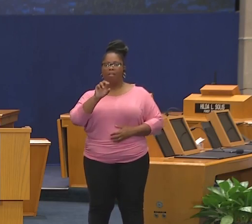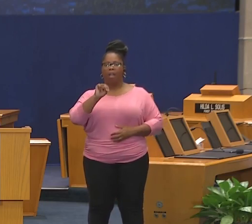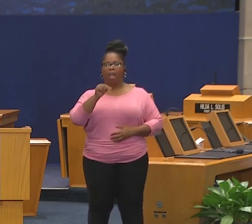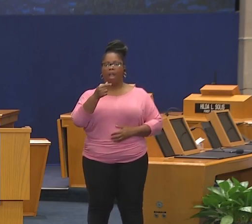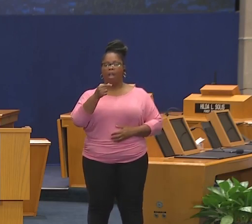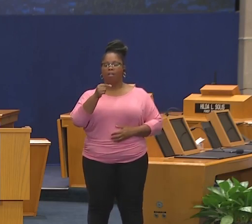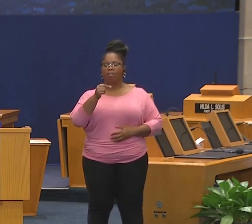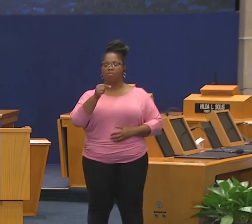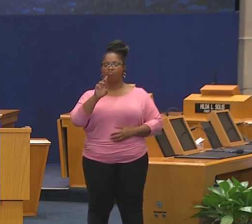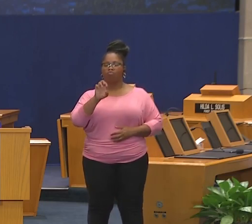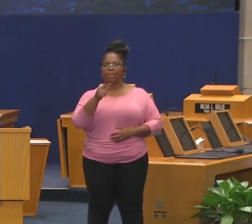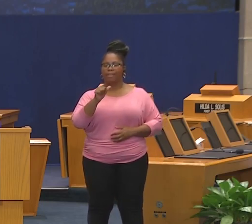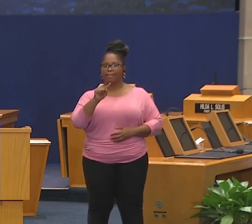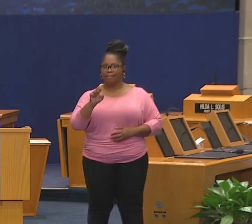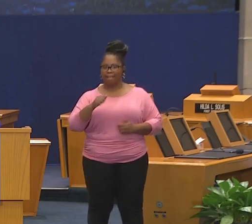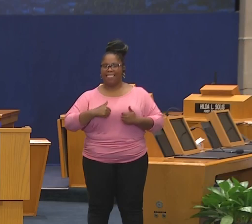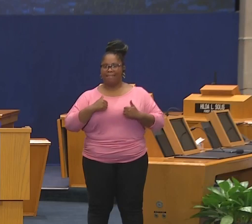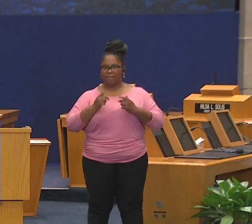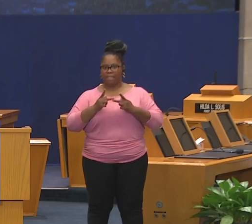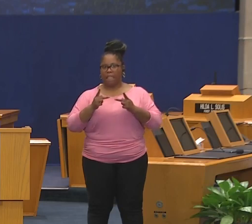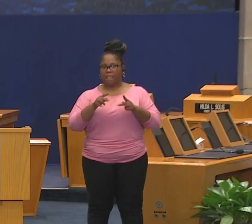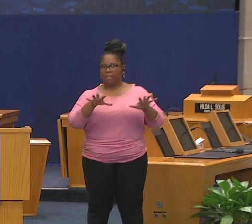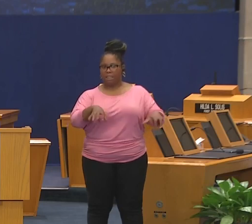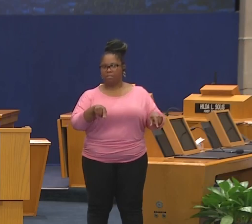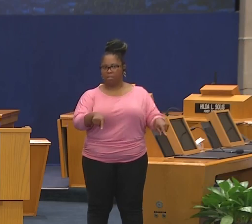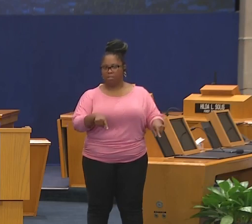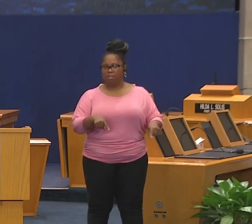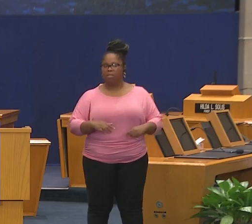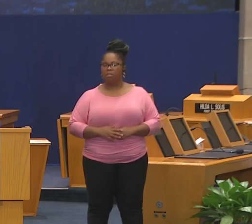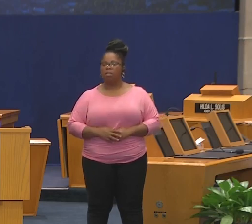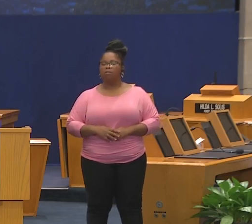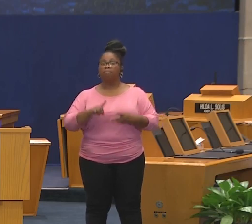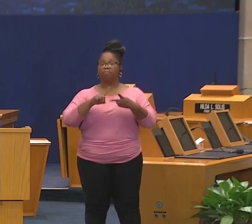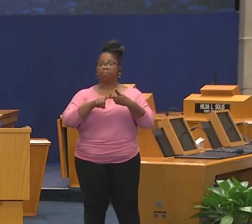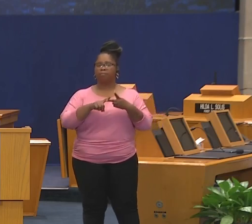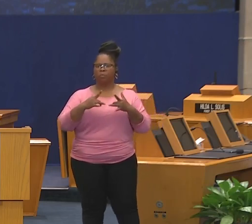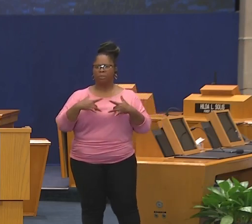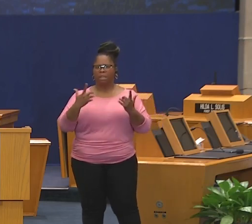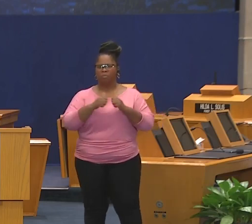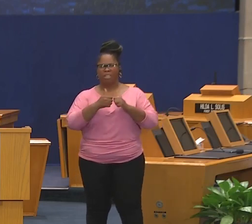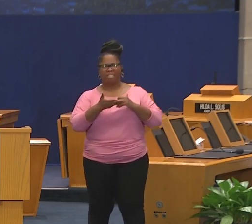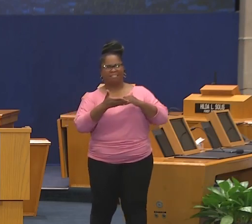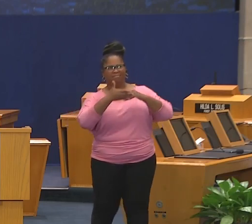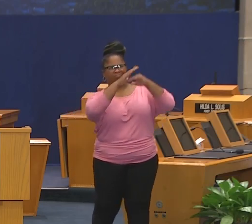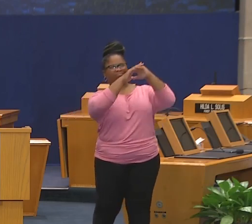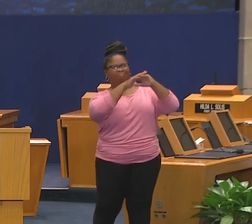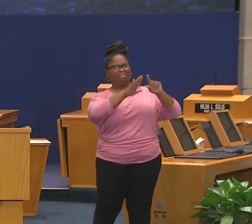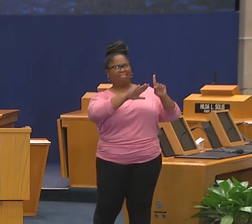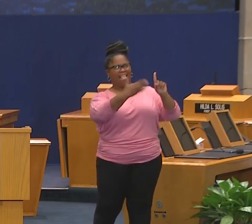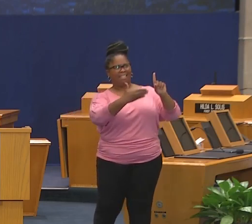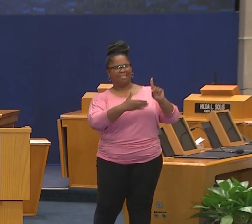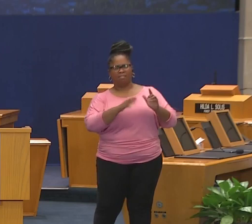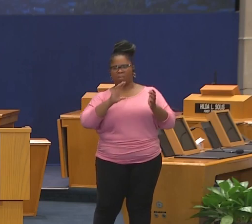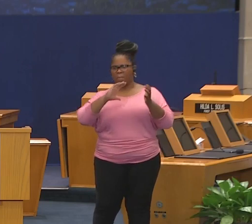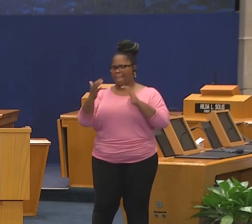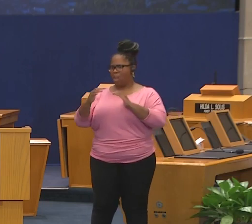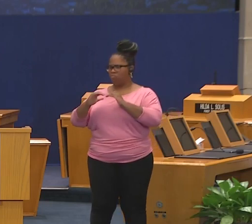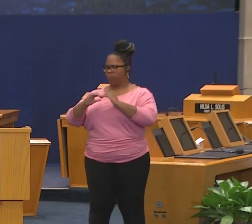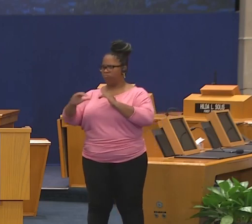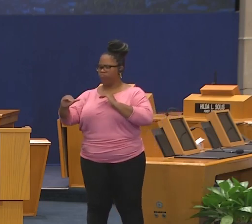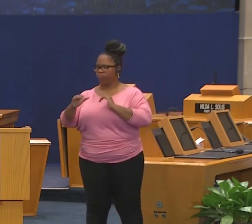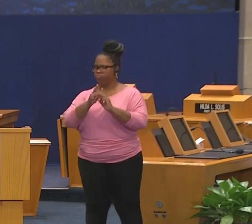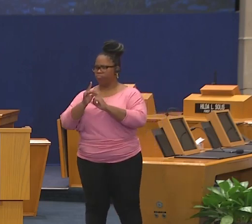also appreciate the question on what's going on with the increase in the number of deaths. Because, again,